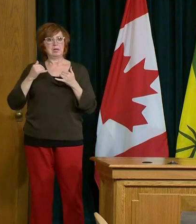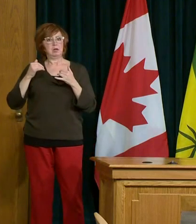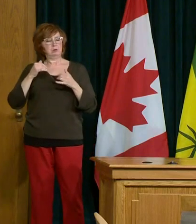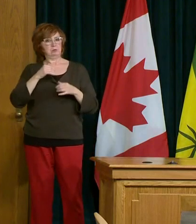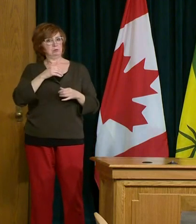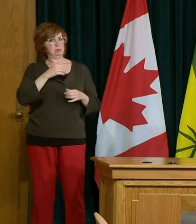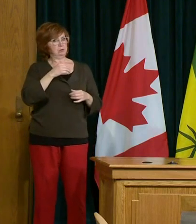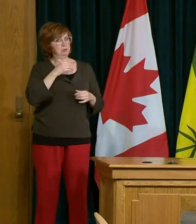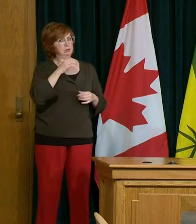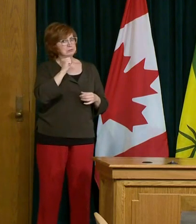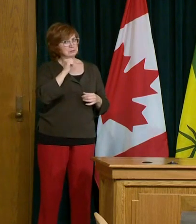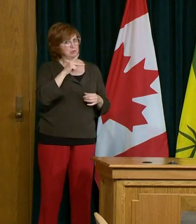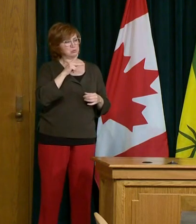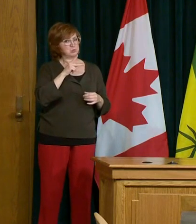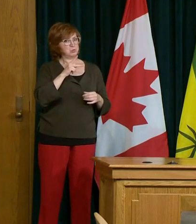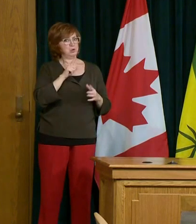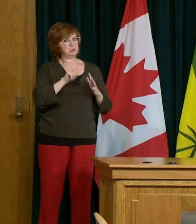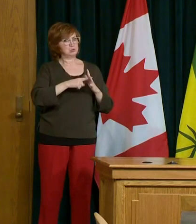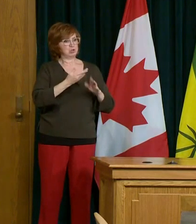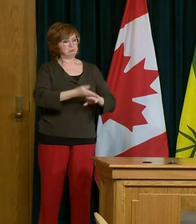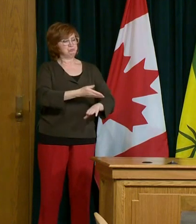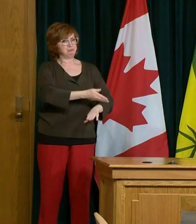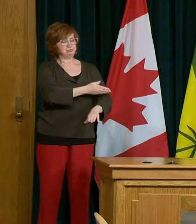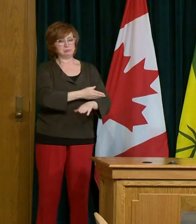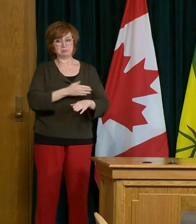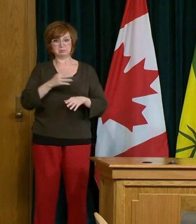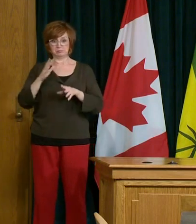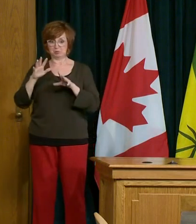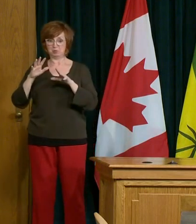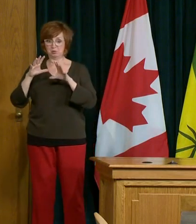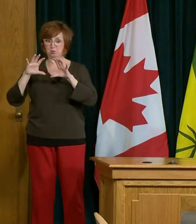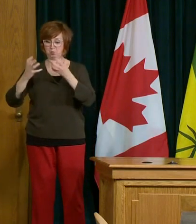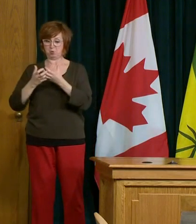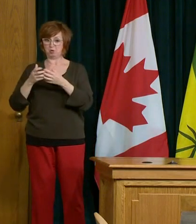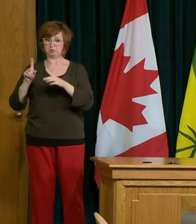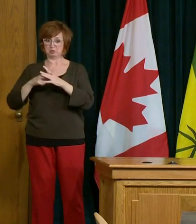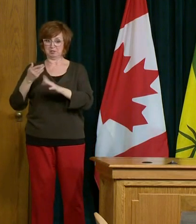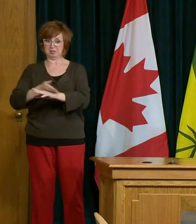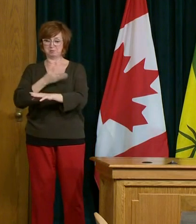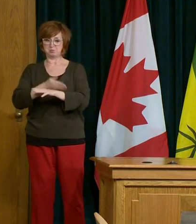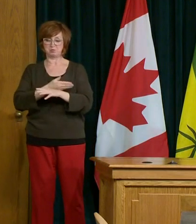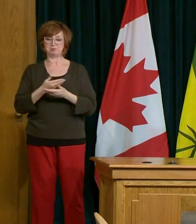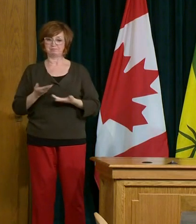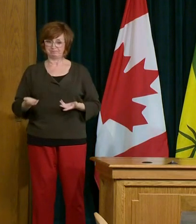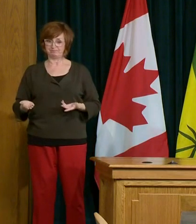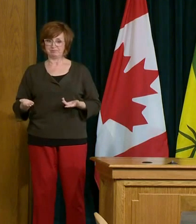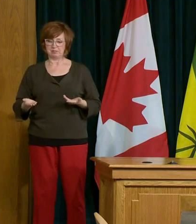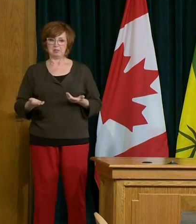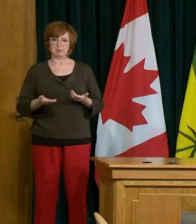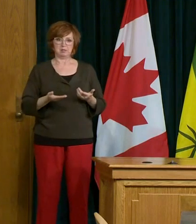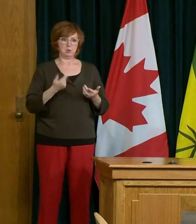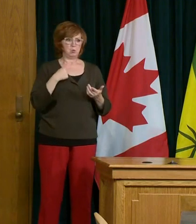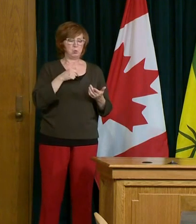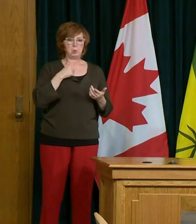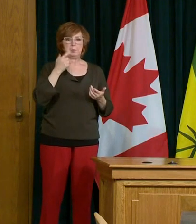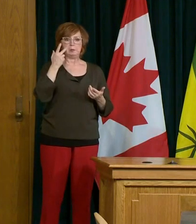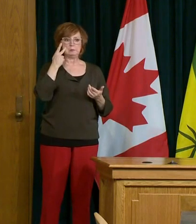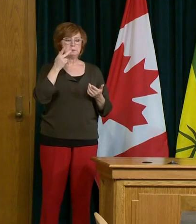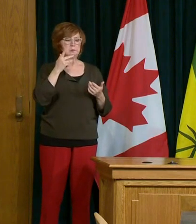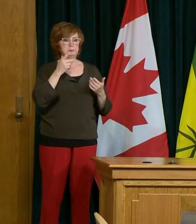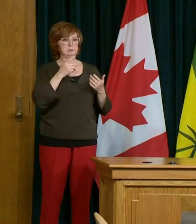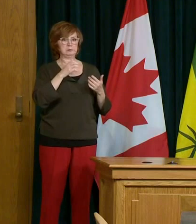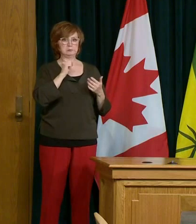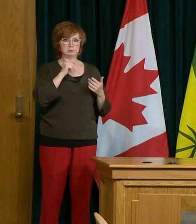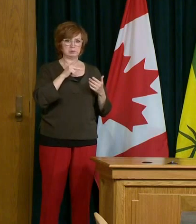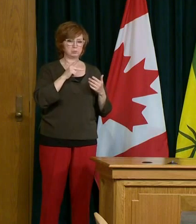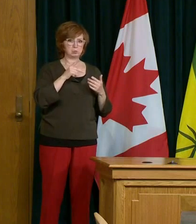should view this as an opportunity. In Saskatchewan, we create our wealth through providing goods to the rest of the world.